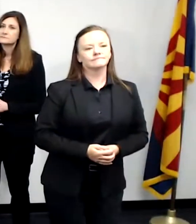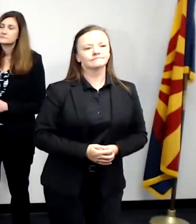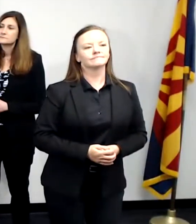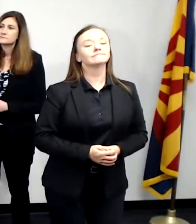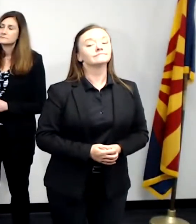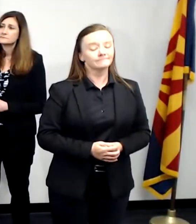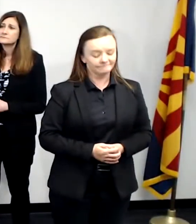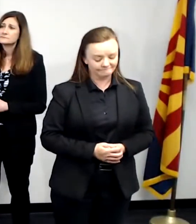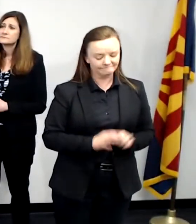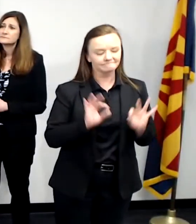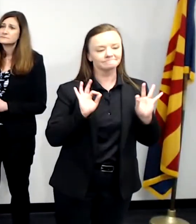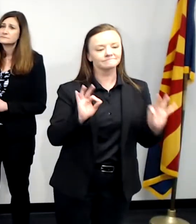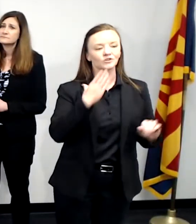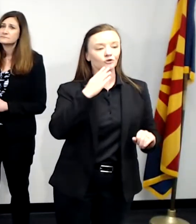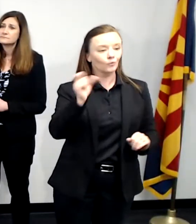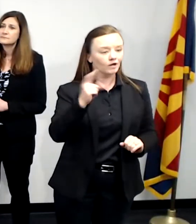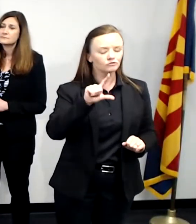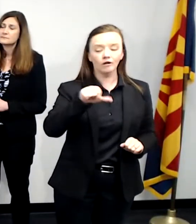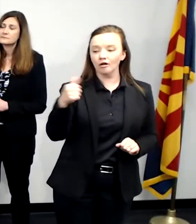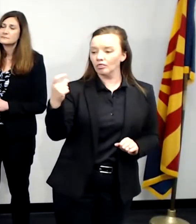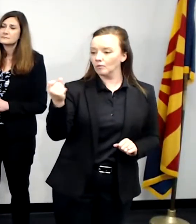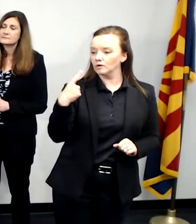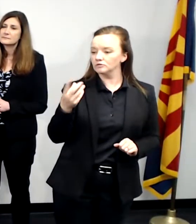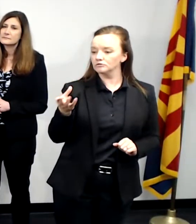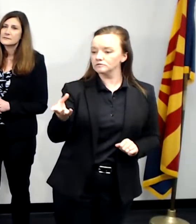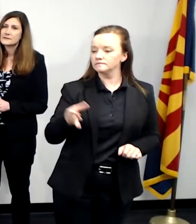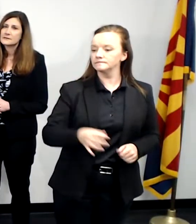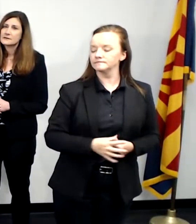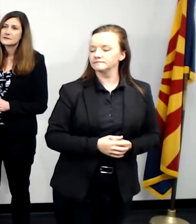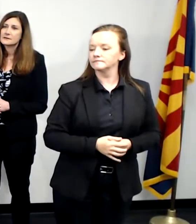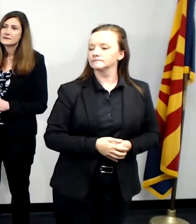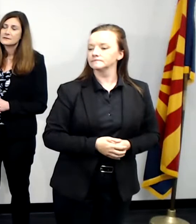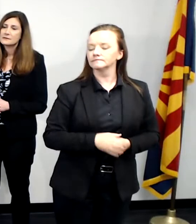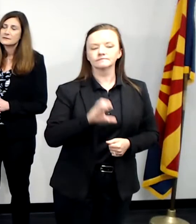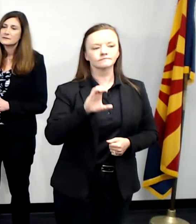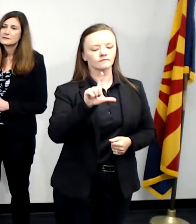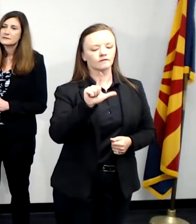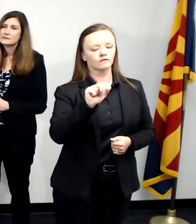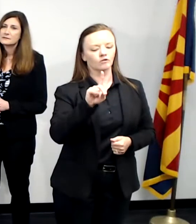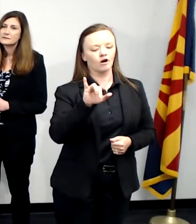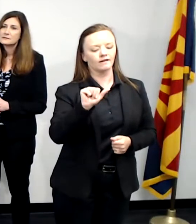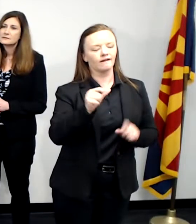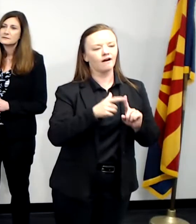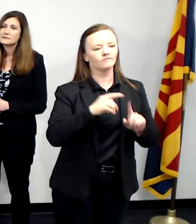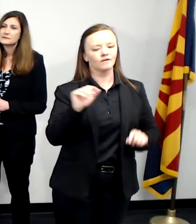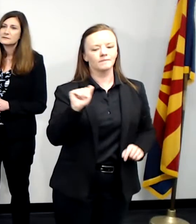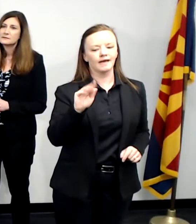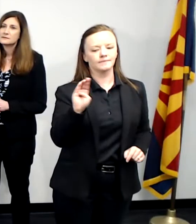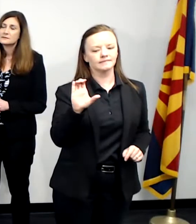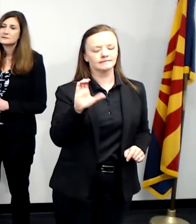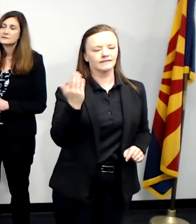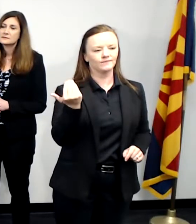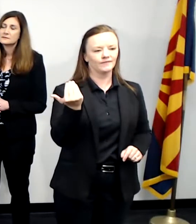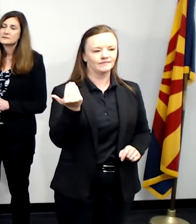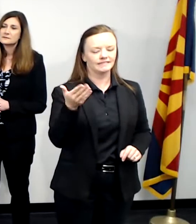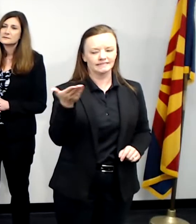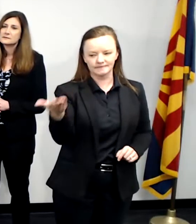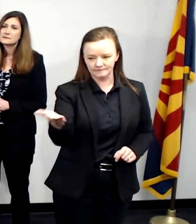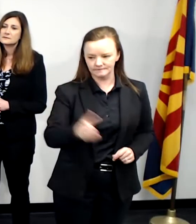So good question. All right, do we have another question, Chad? Claudia from ABC 15 has a question. Claudia, your microphone is